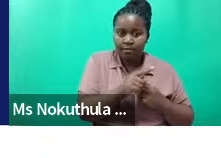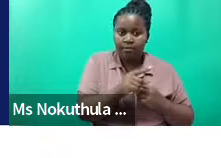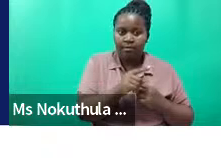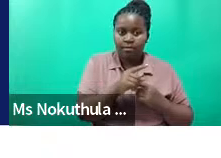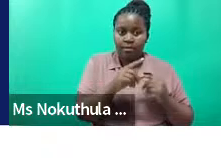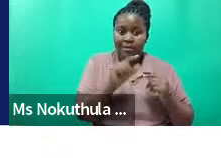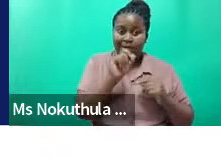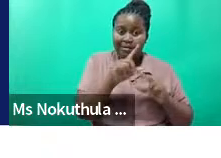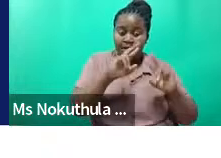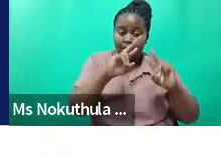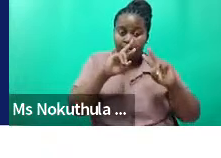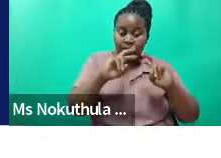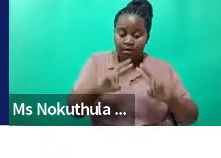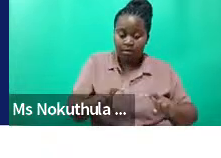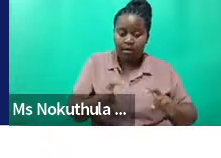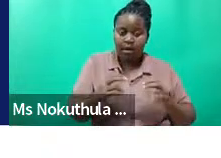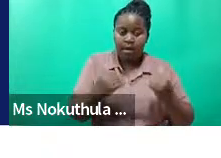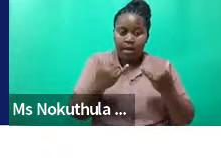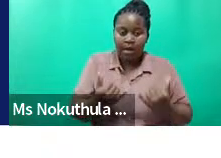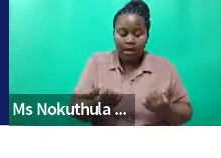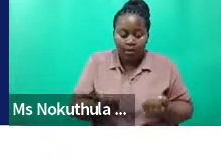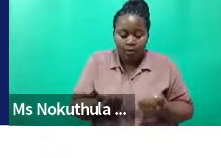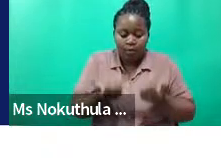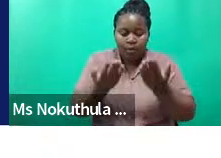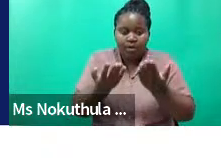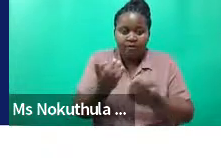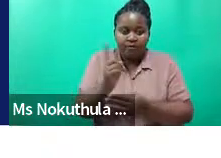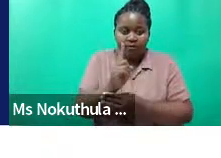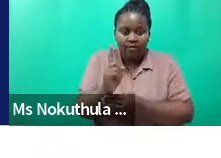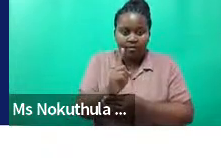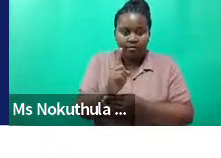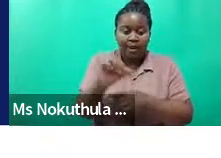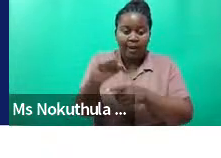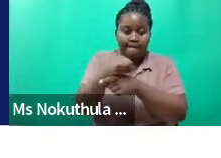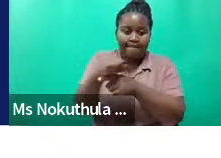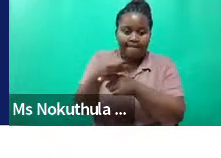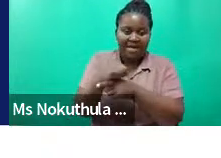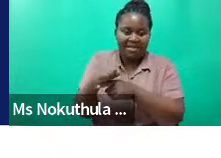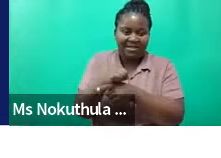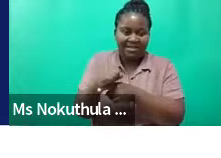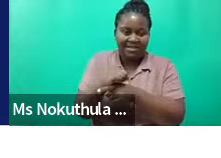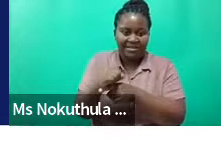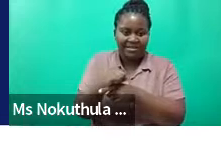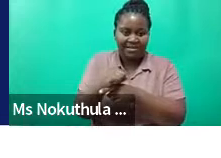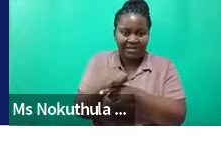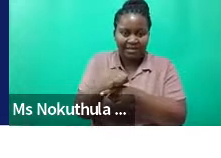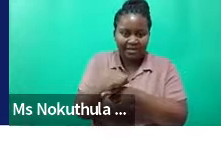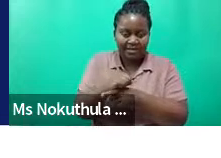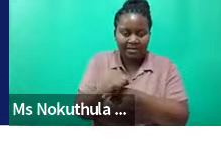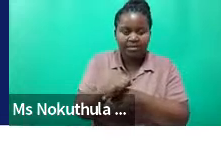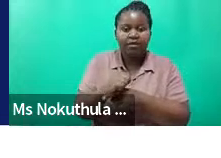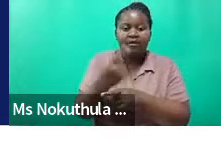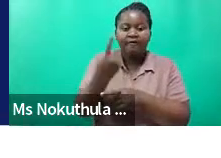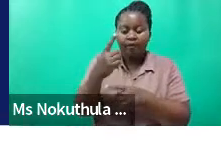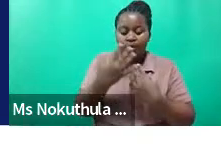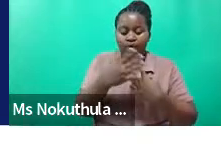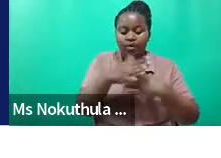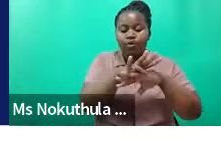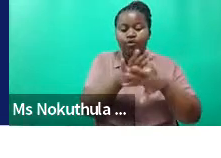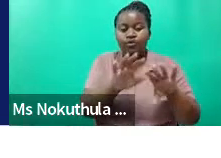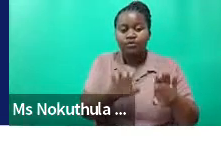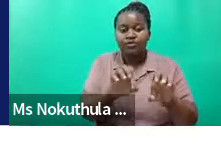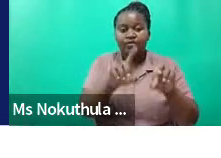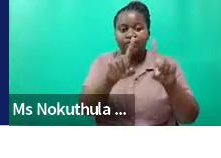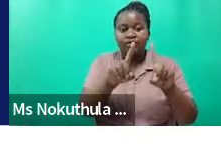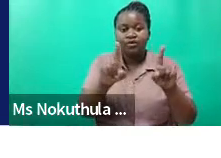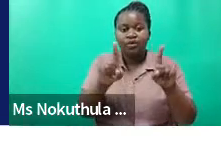and now put it into practice? And so with the move towards inclusive education and inclusive